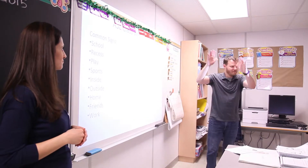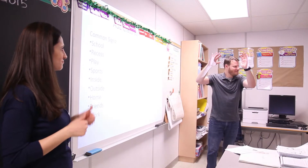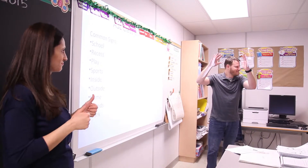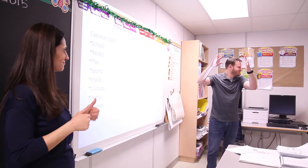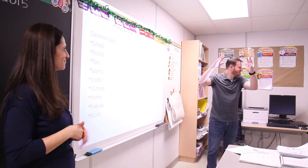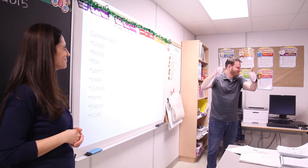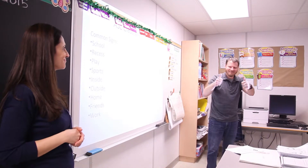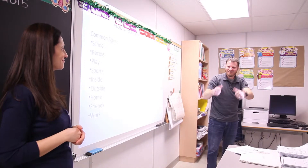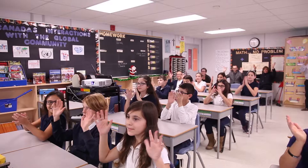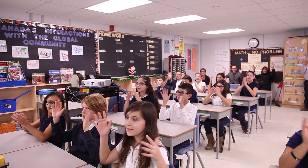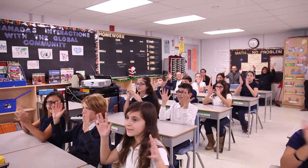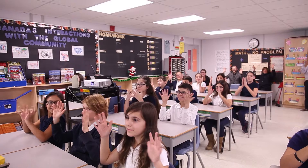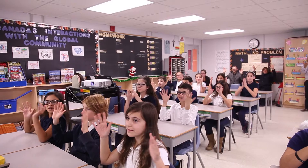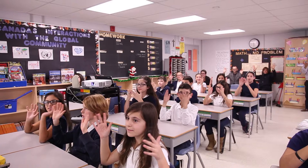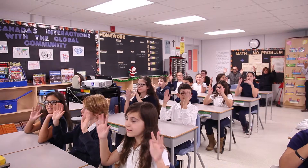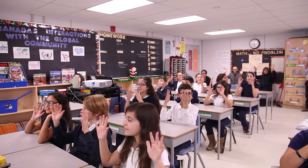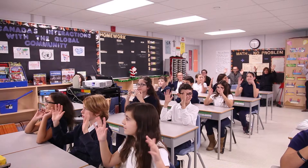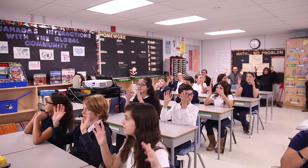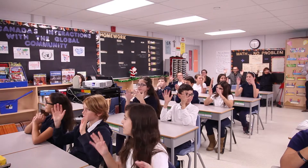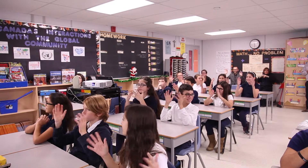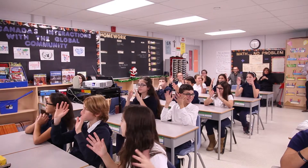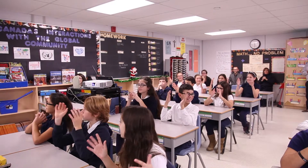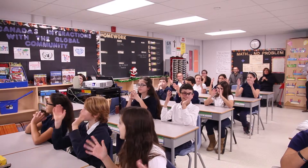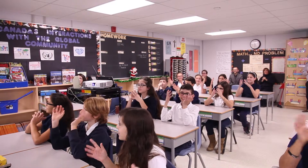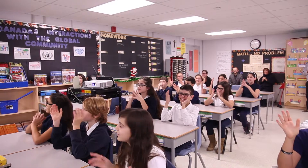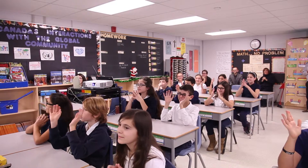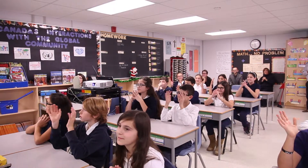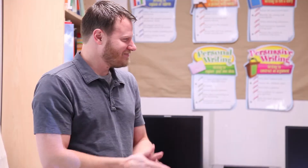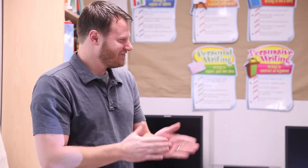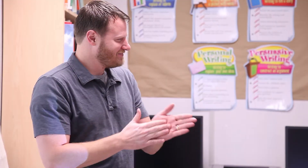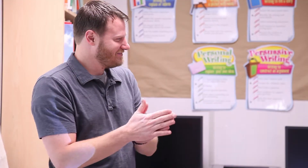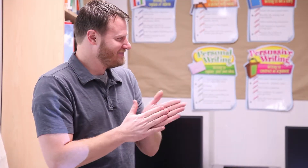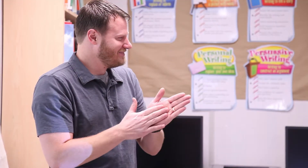understand the world around them, and how to communicate truth and love.